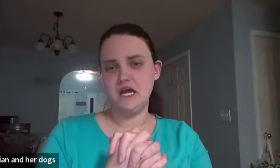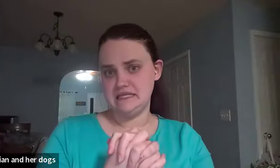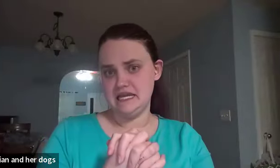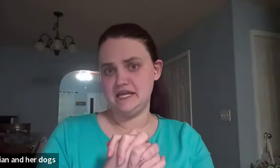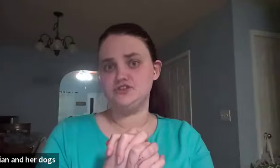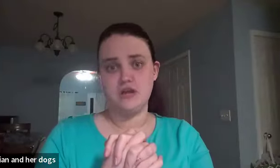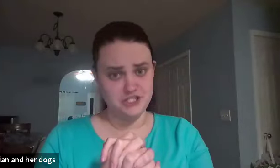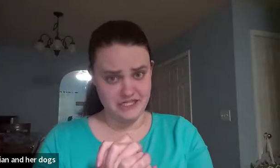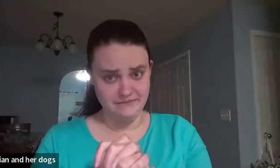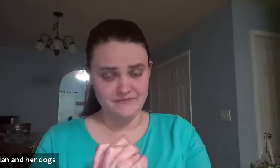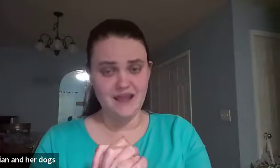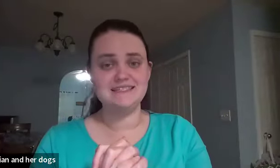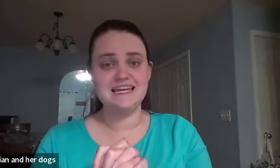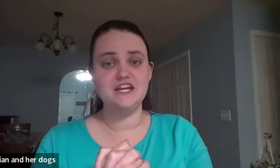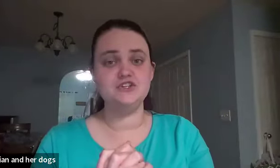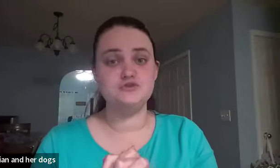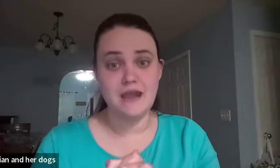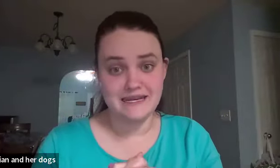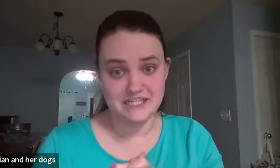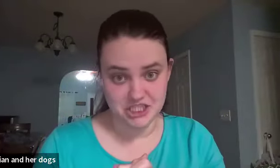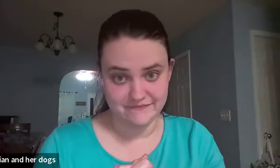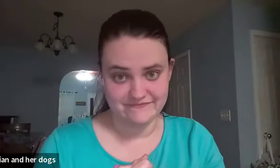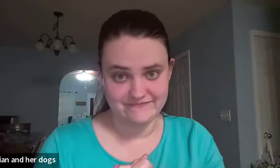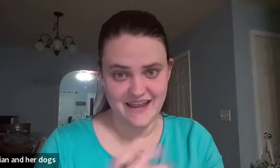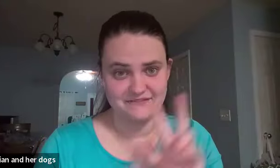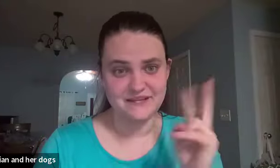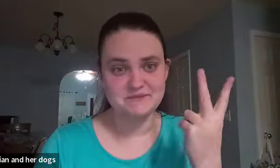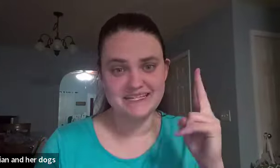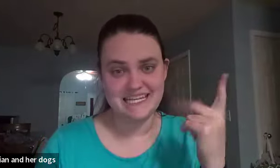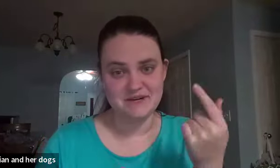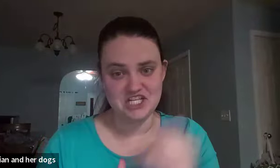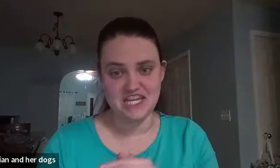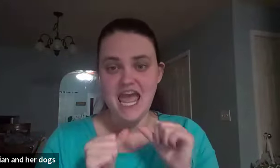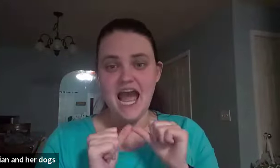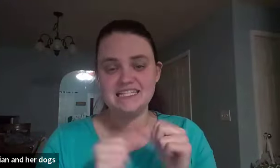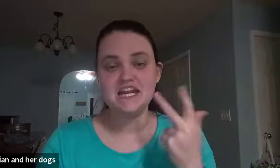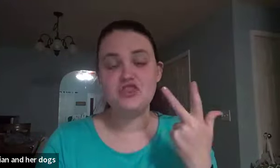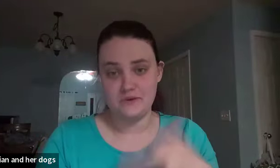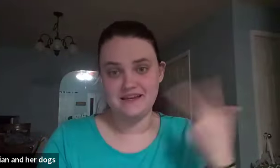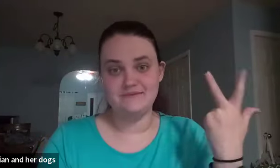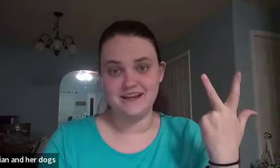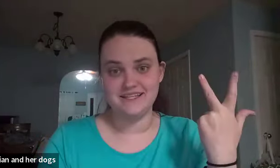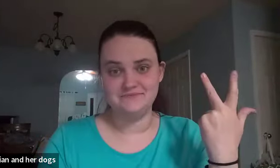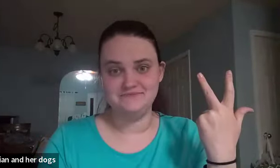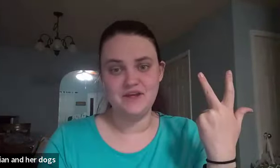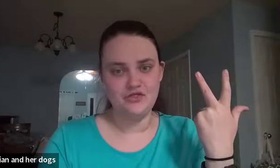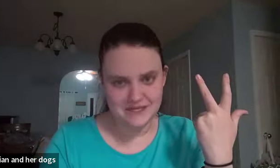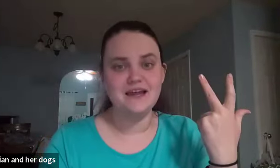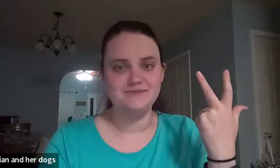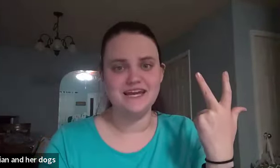not say tragedy. I said strategy. I flipped my D and my G. I said it 3 times, guys. 3 times